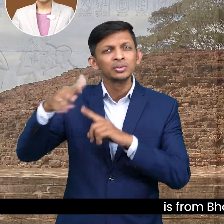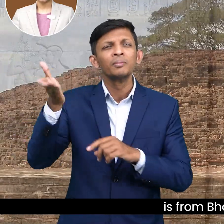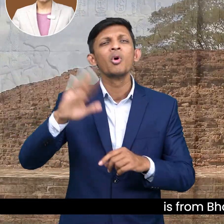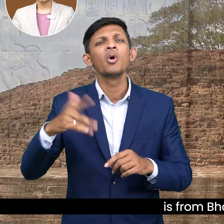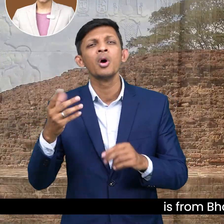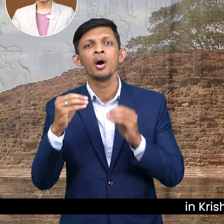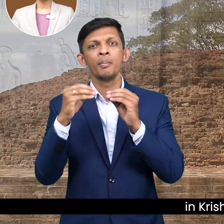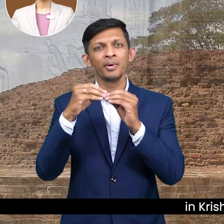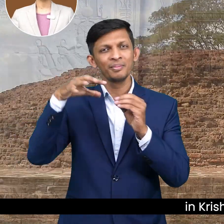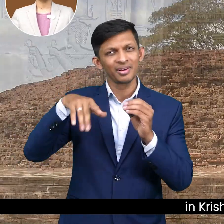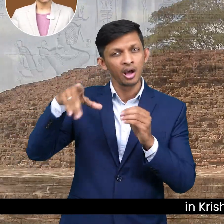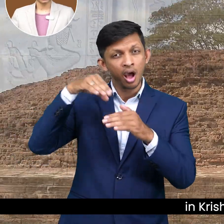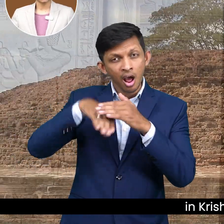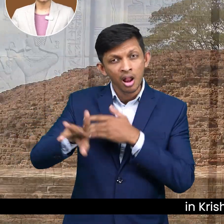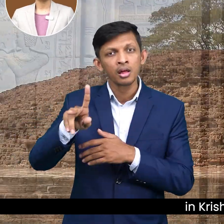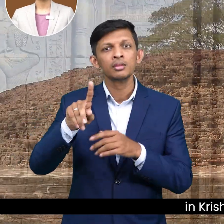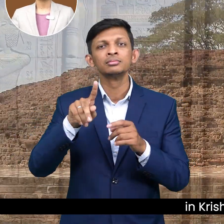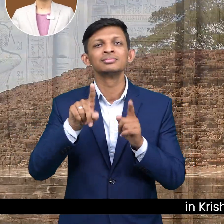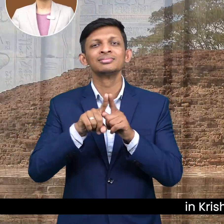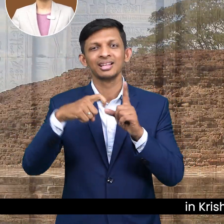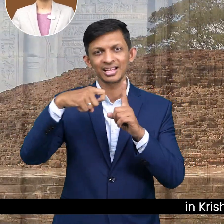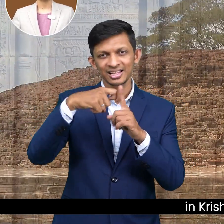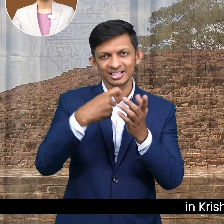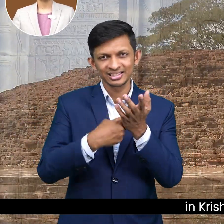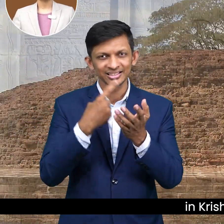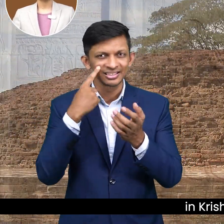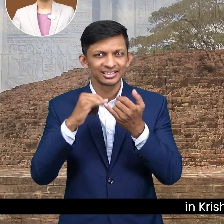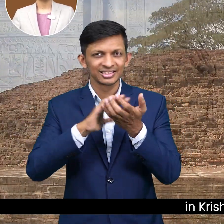Stupa in Krishna district.